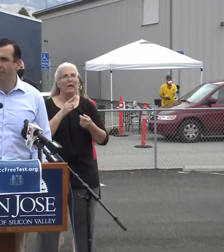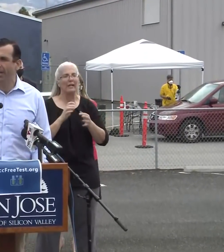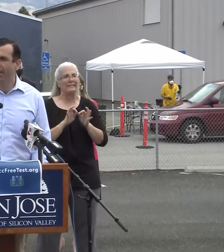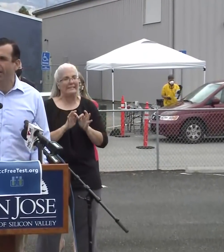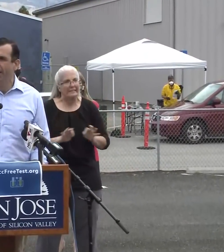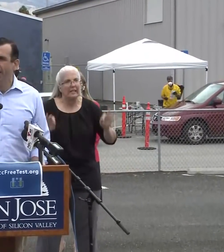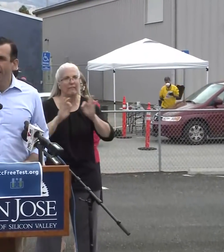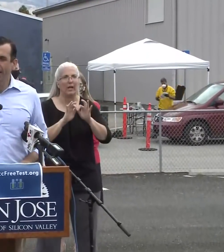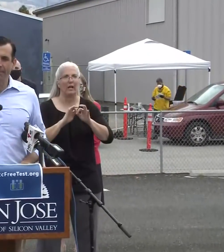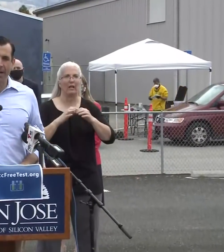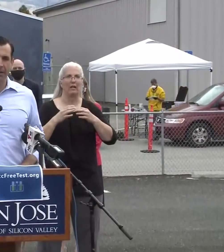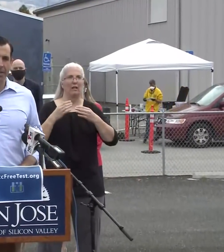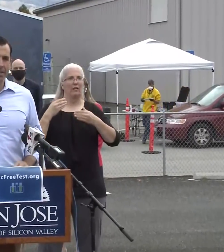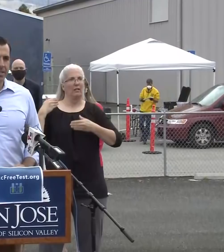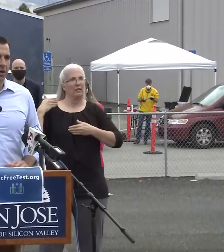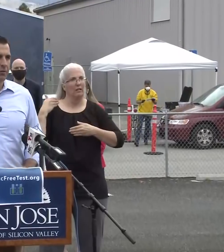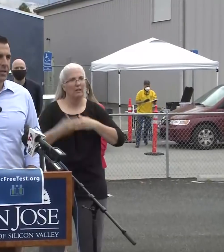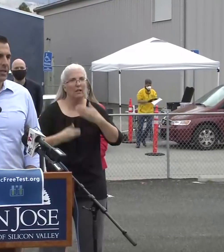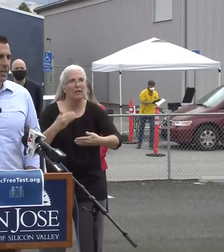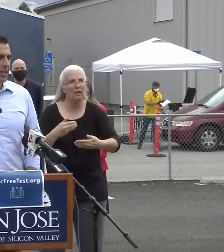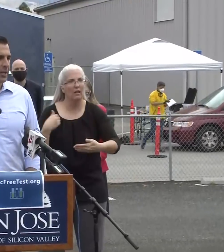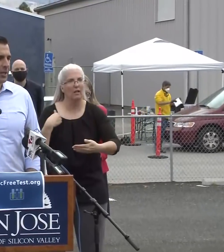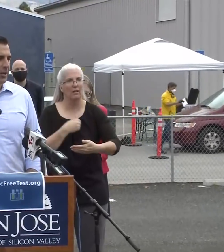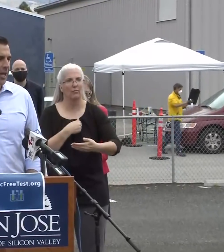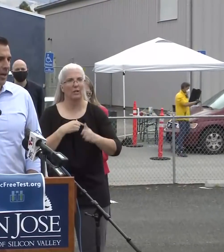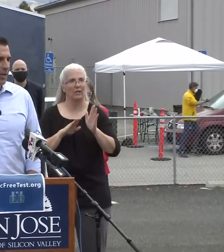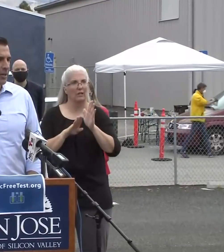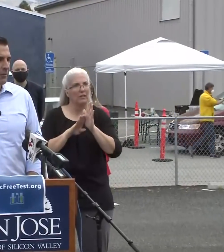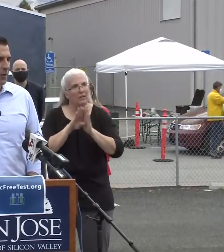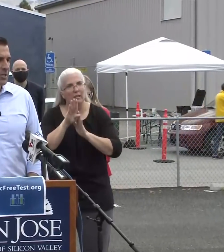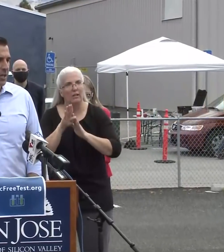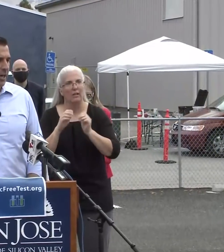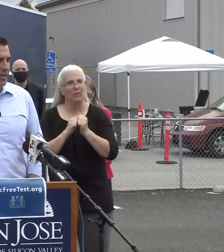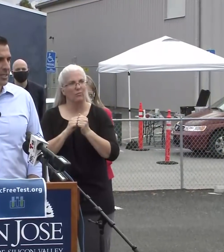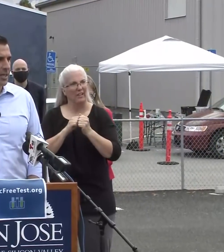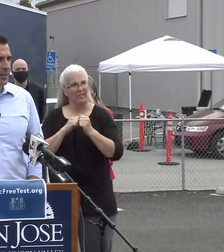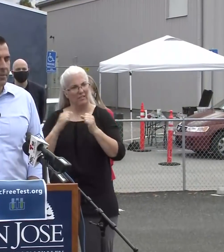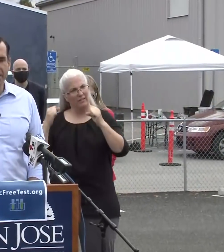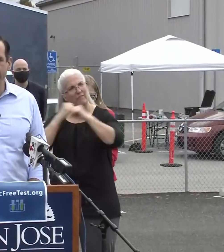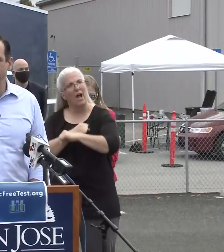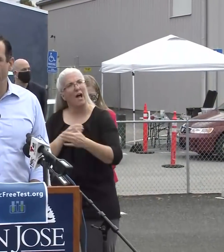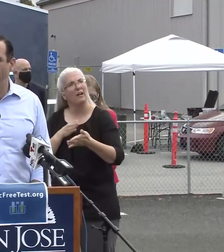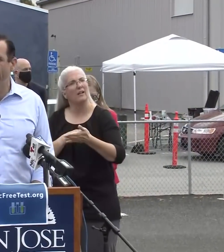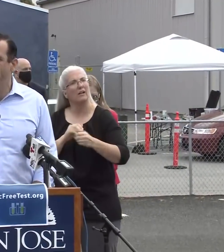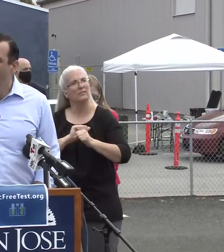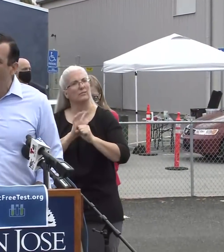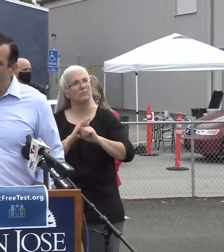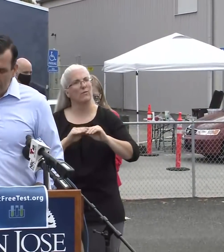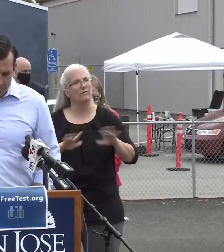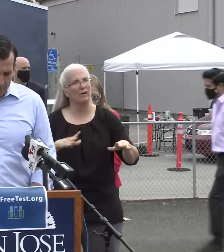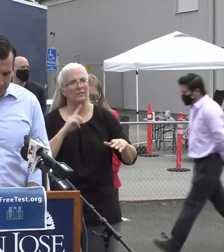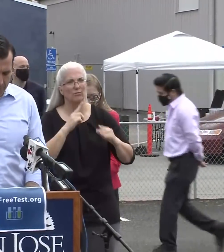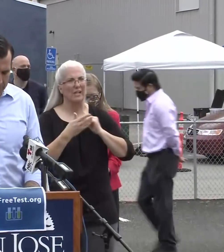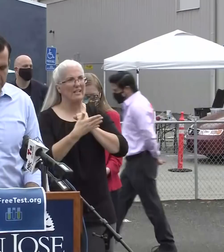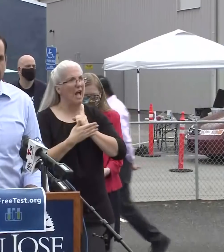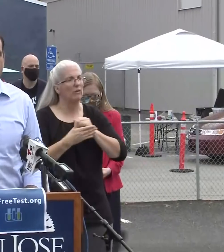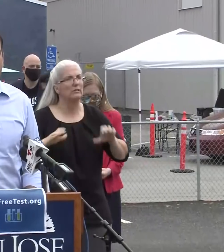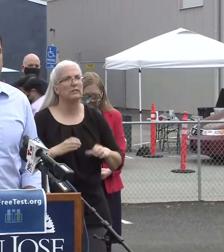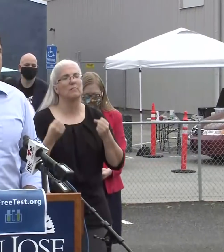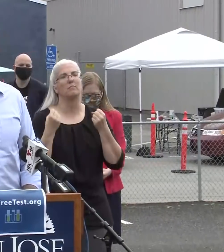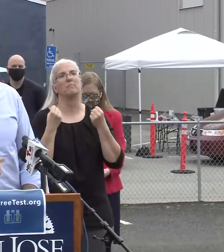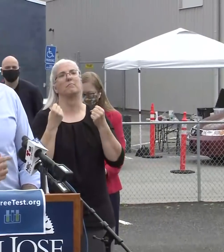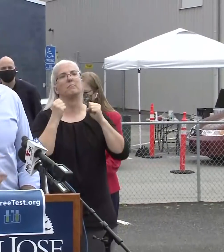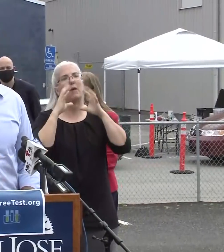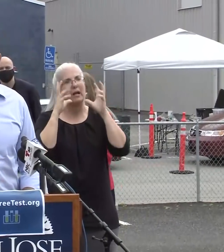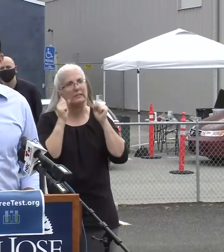progress we're making in the battle against COVID here in our county. And of course, our county has done an amazing job, and I'm grateful for the leadership of